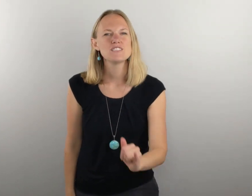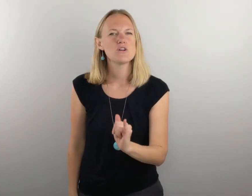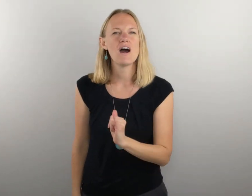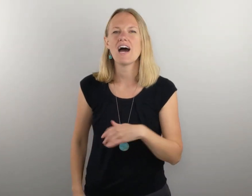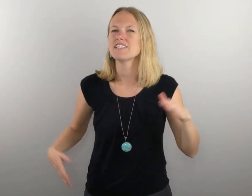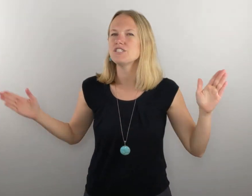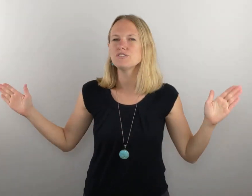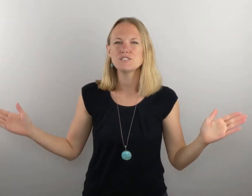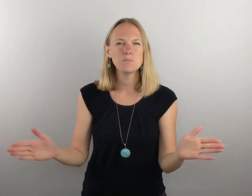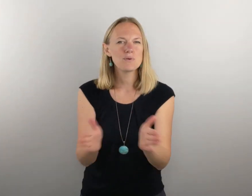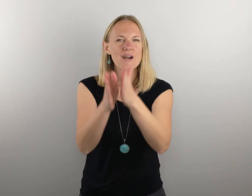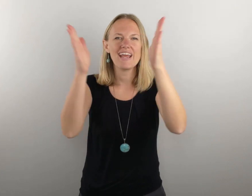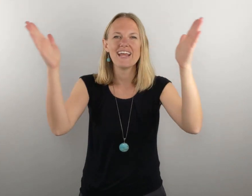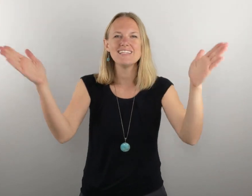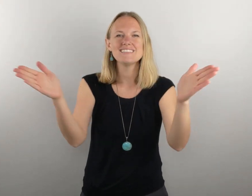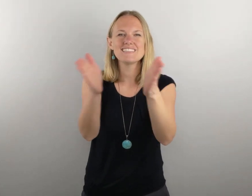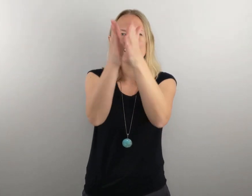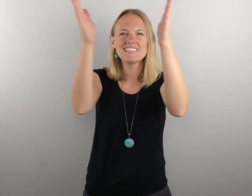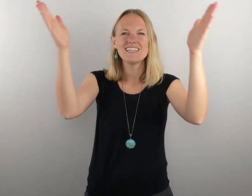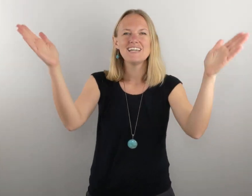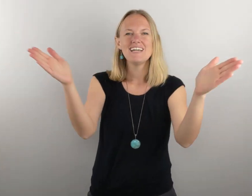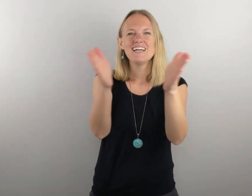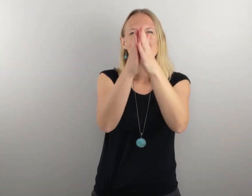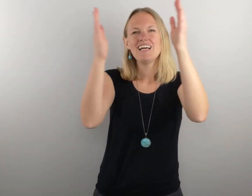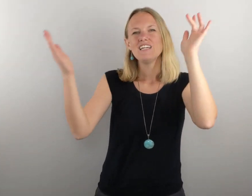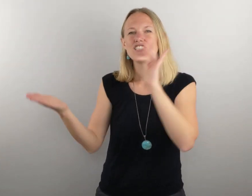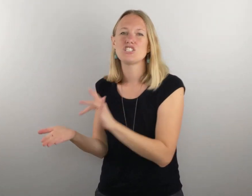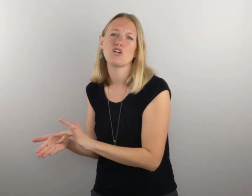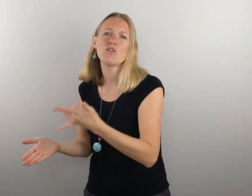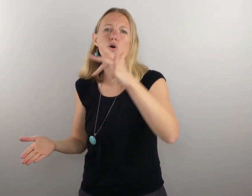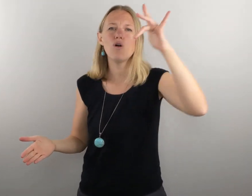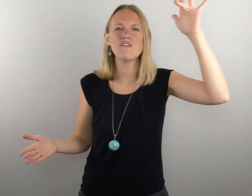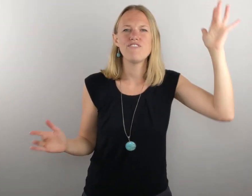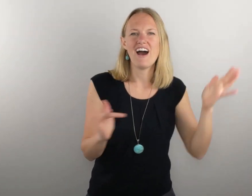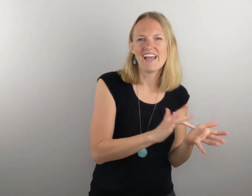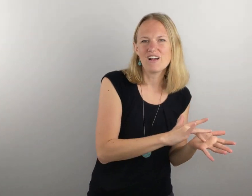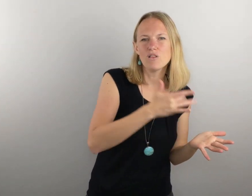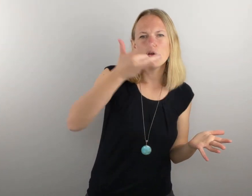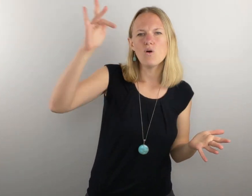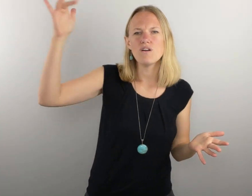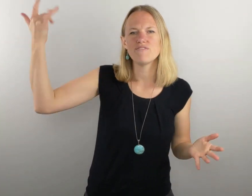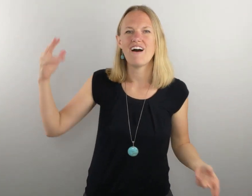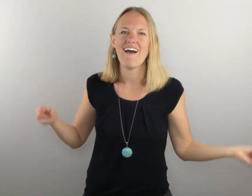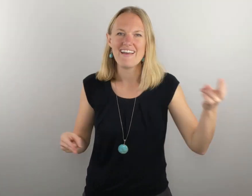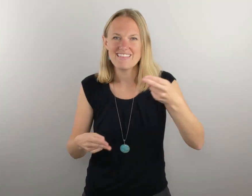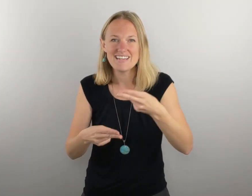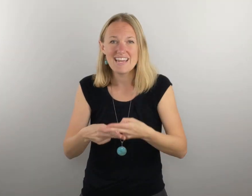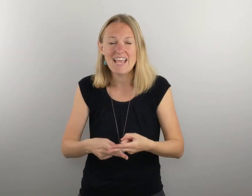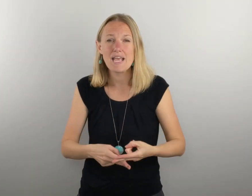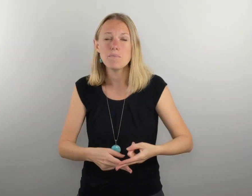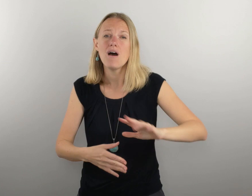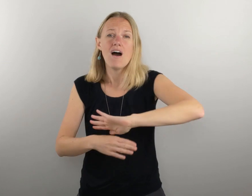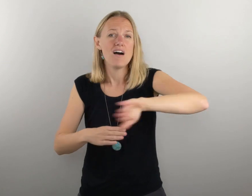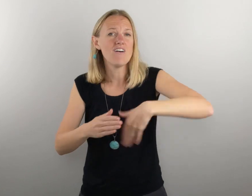So I choose to praise, to glorify, glorify the name of